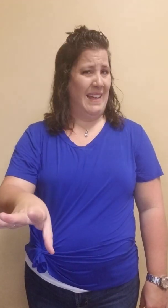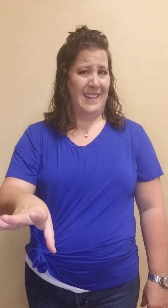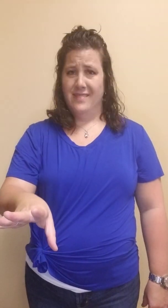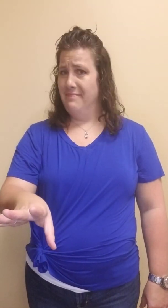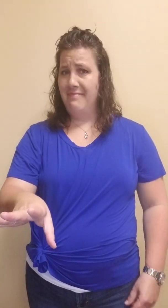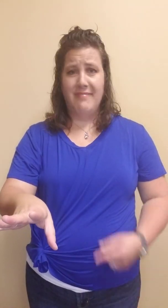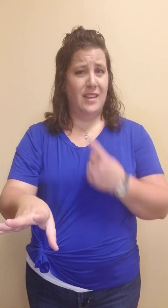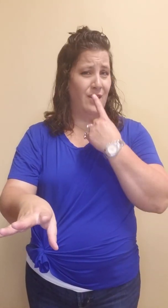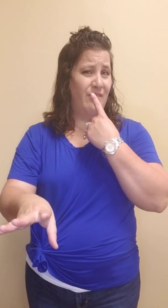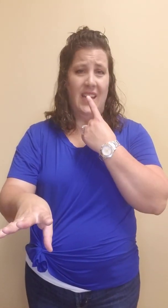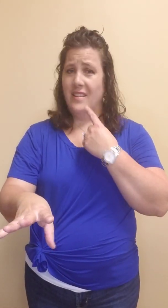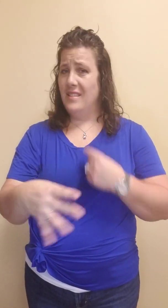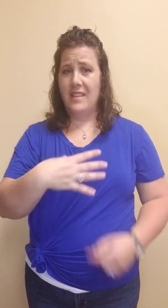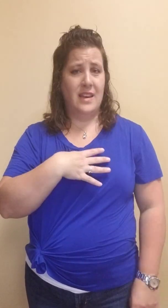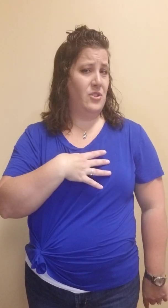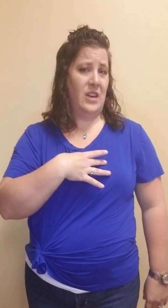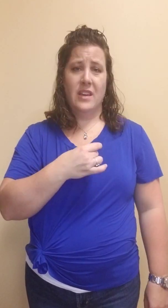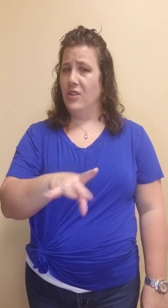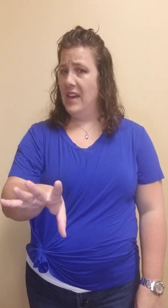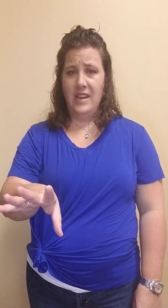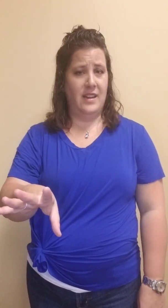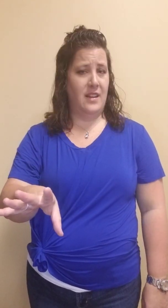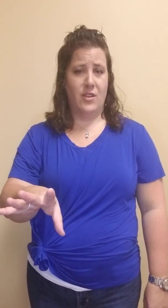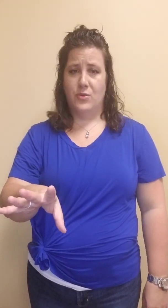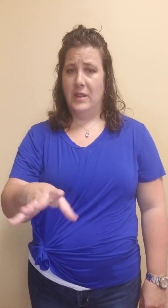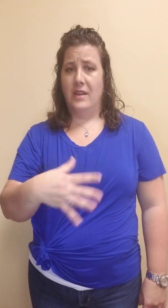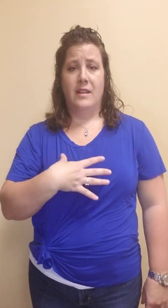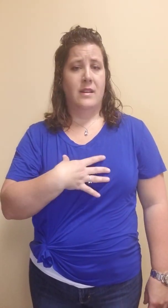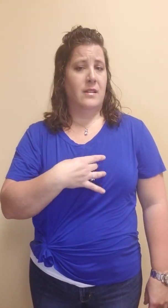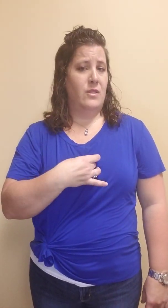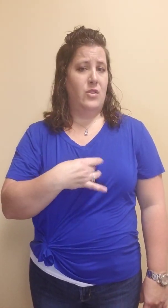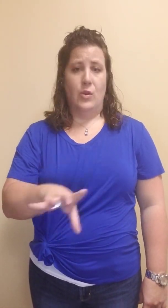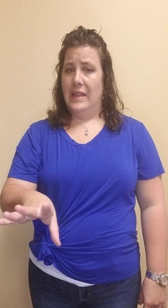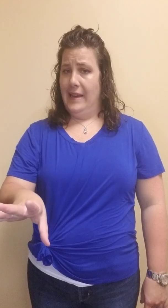like. And your face and that shaking your head goes with it, don't like.